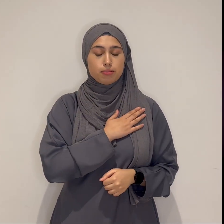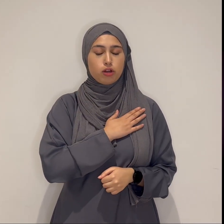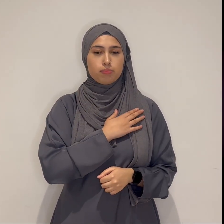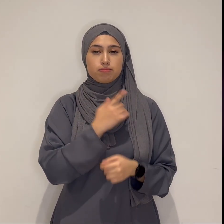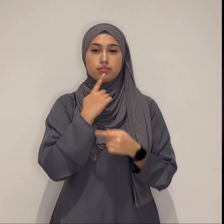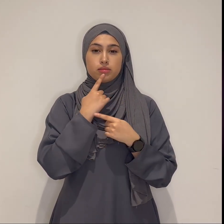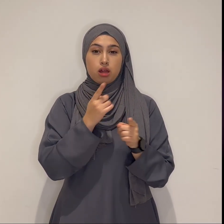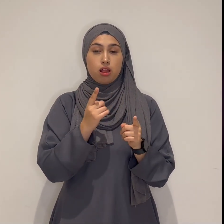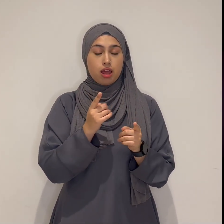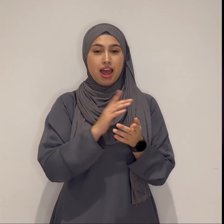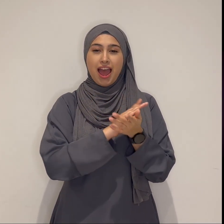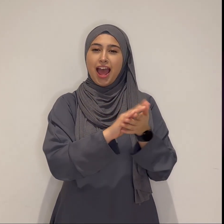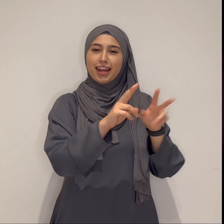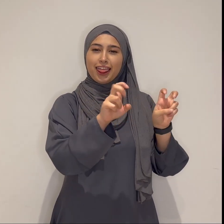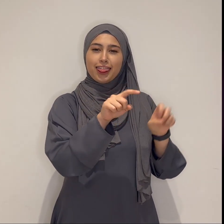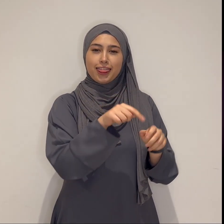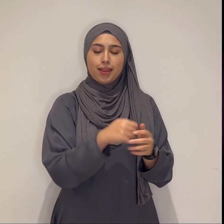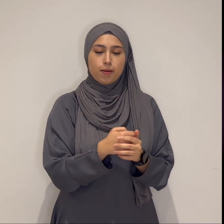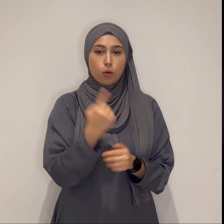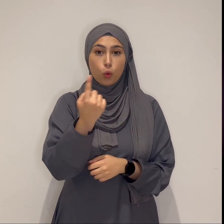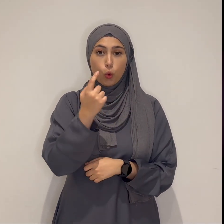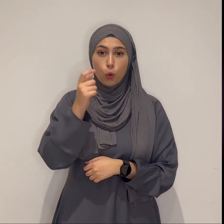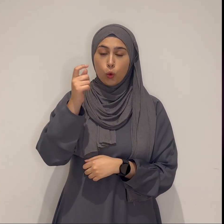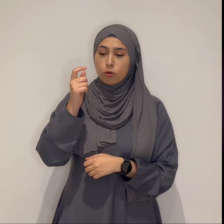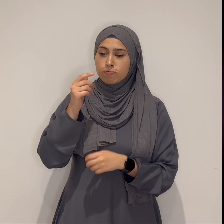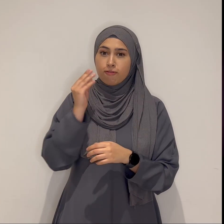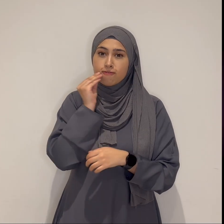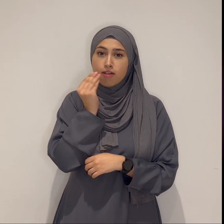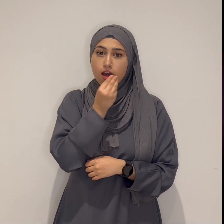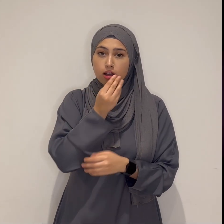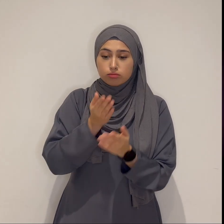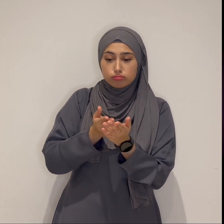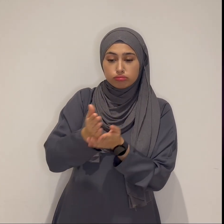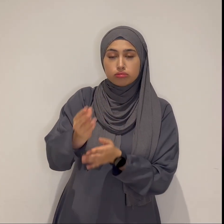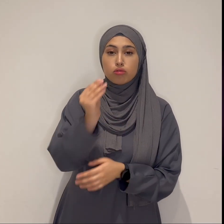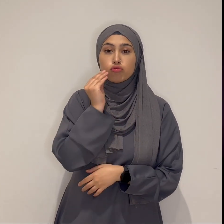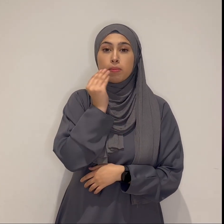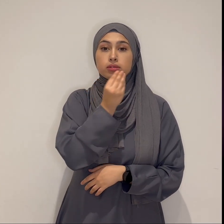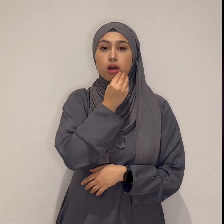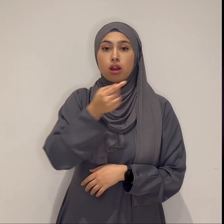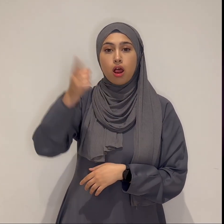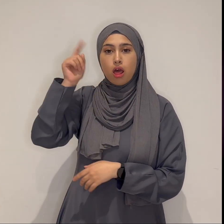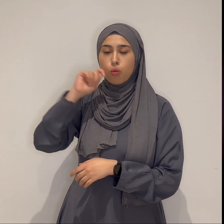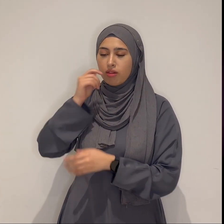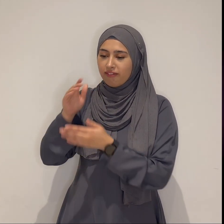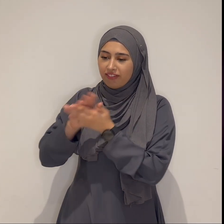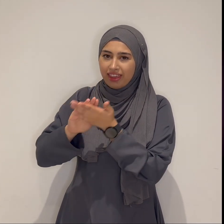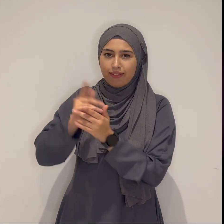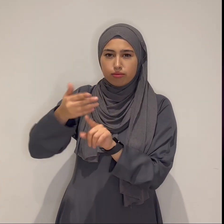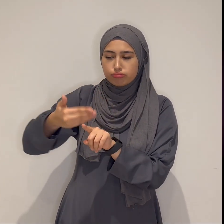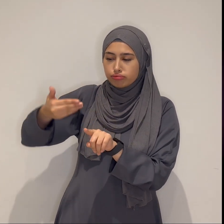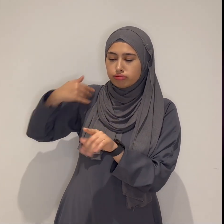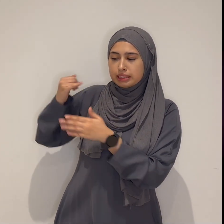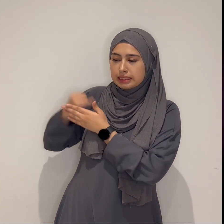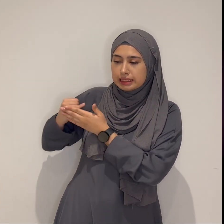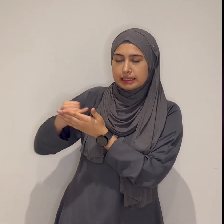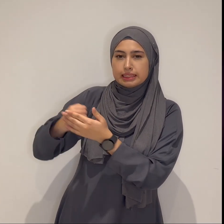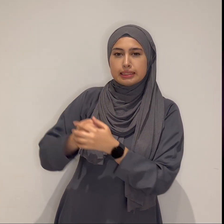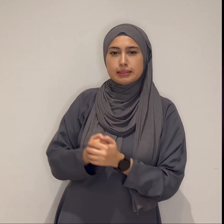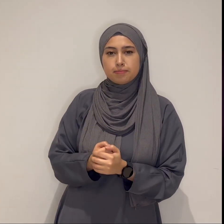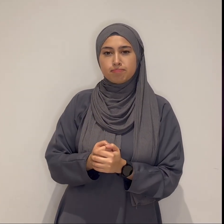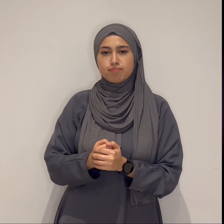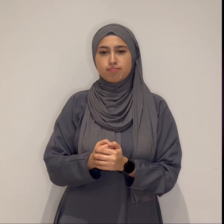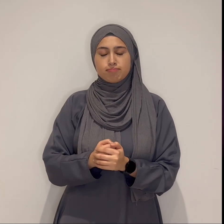Rasulullah sallallahu alayhi wa sallam tells us in the hadith, whosoever fasts in the month of Ramadan, Allah subhanahu wa ta'ala will forgive his previous